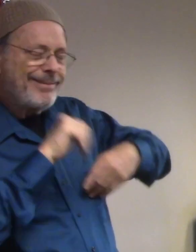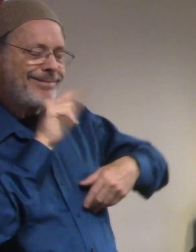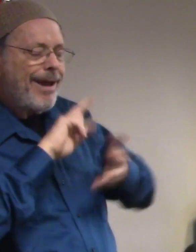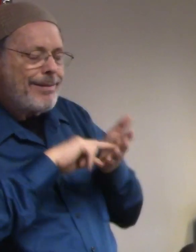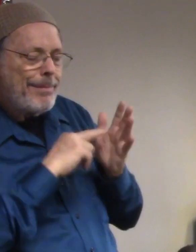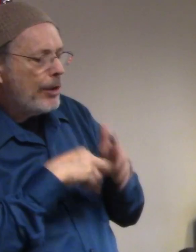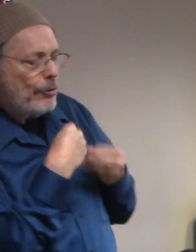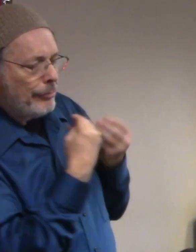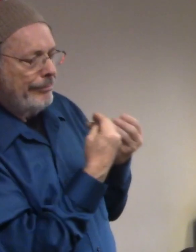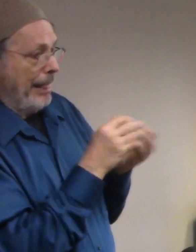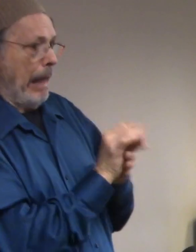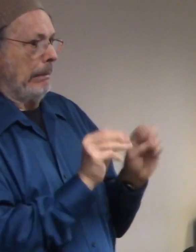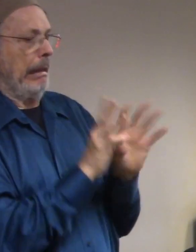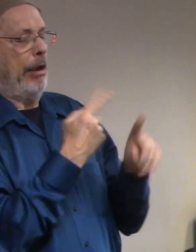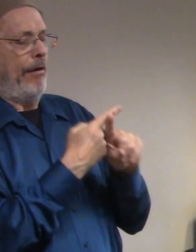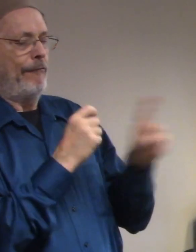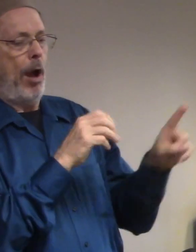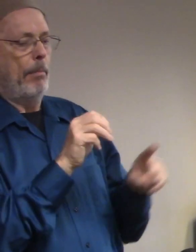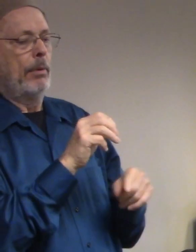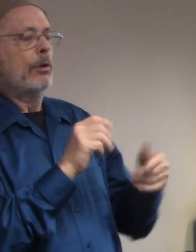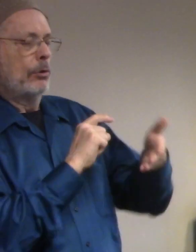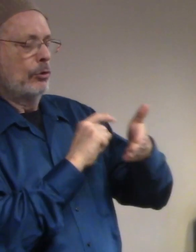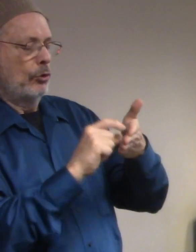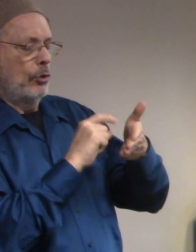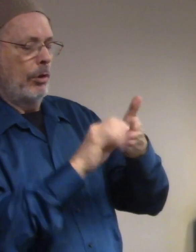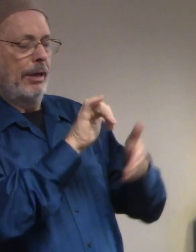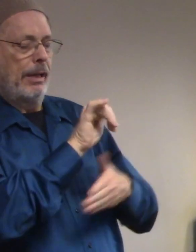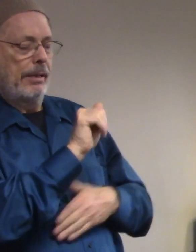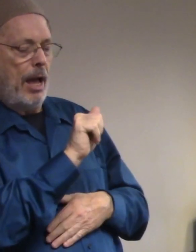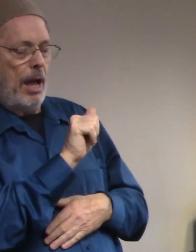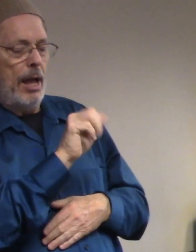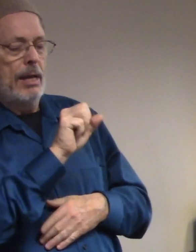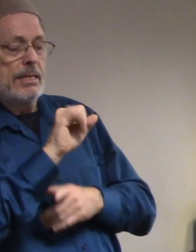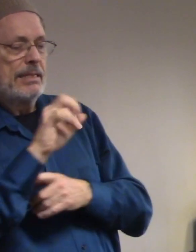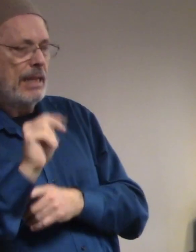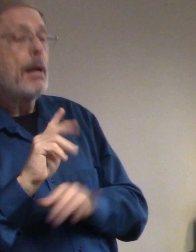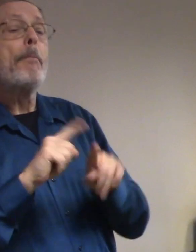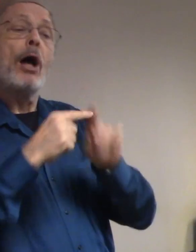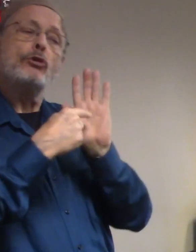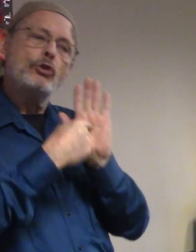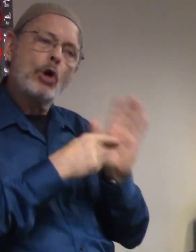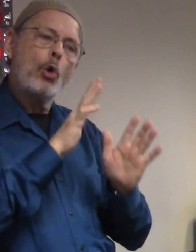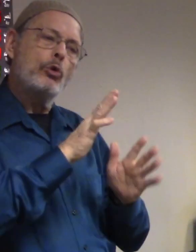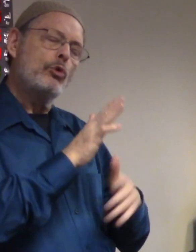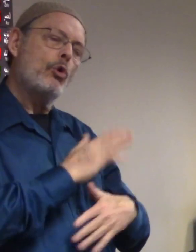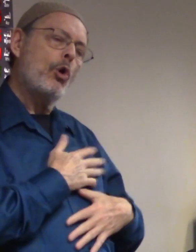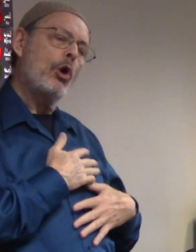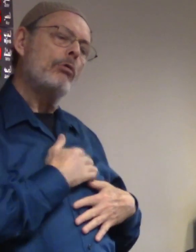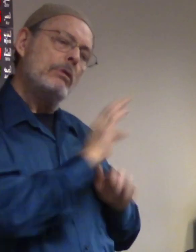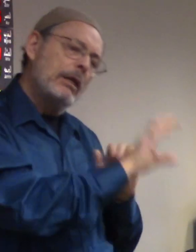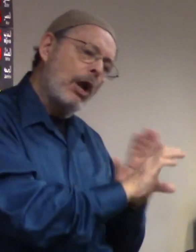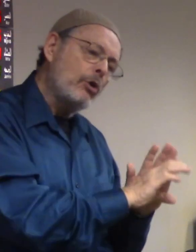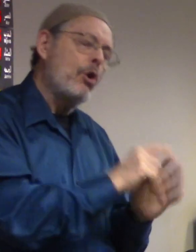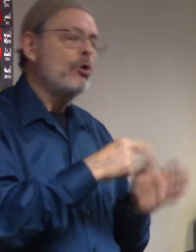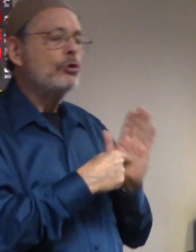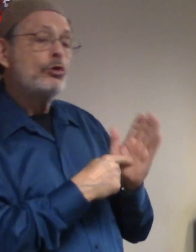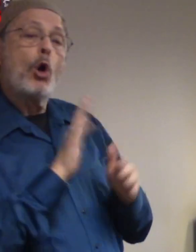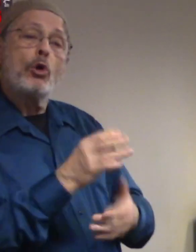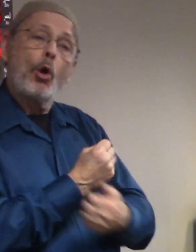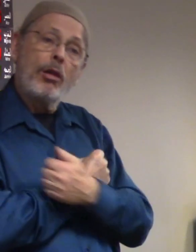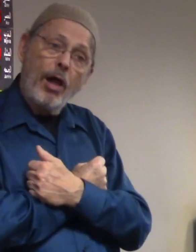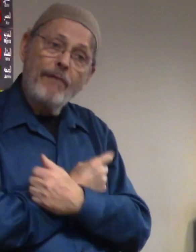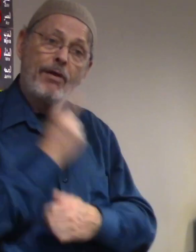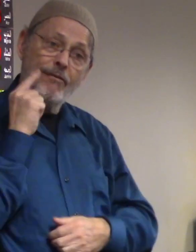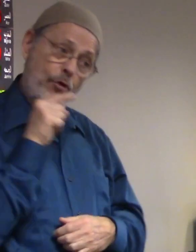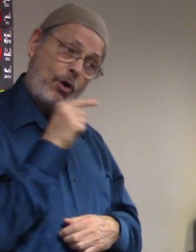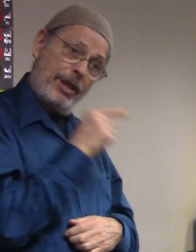Surah Yasin, that's made clear, and we all know that this Prophet can't accept charity. But Allah is saying, show your ikhlas, show your love for the Prophet sallallahu alaihi